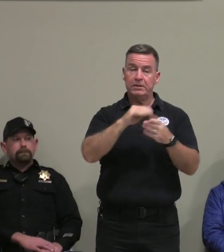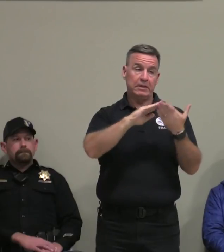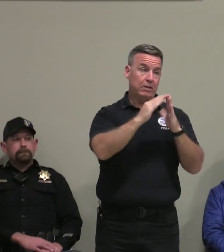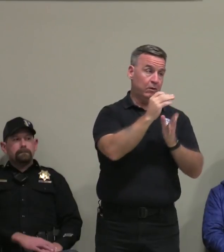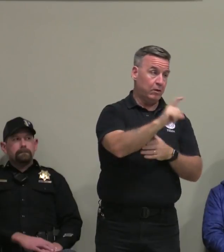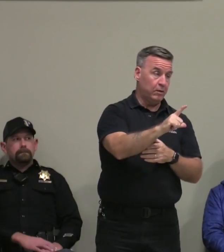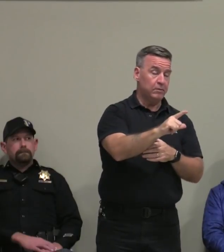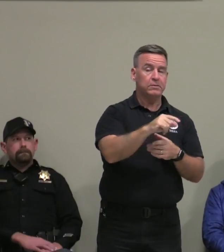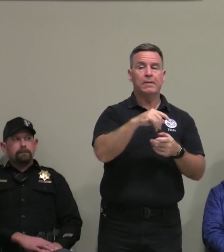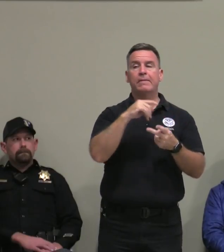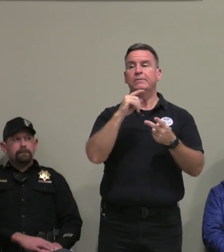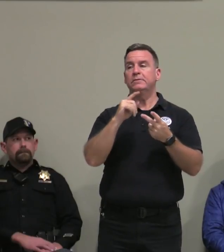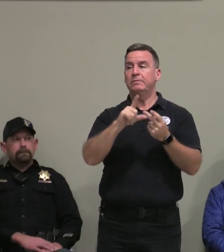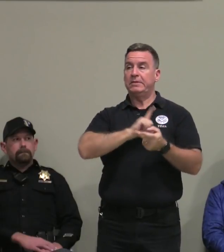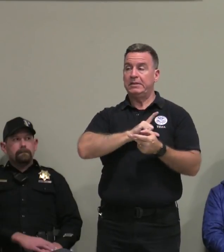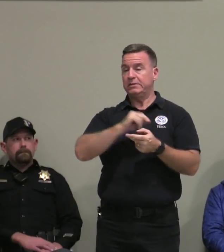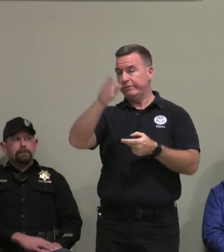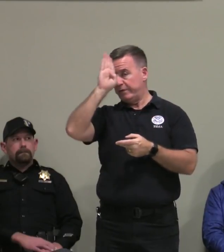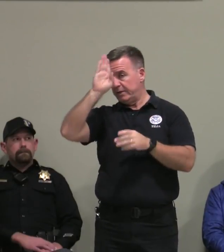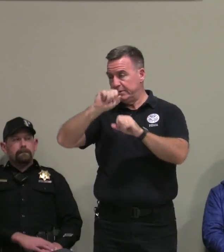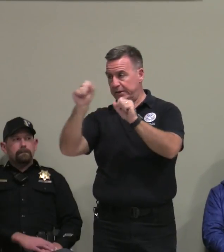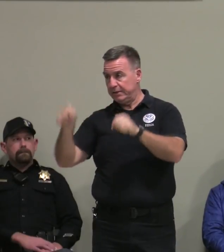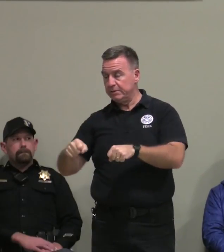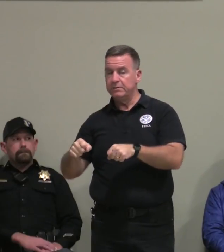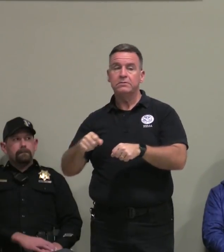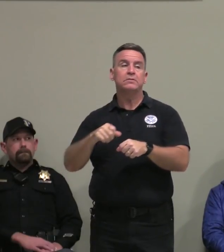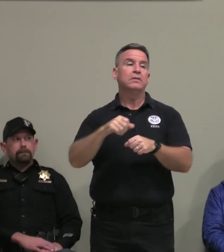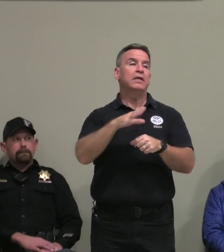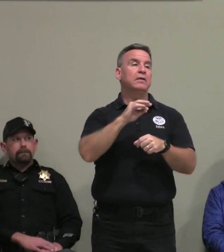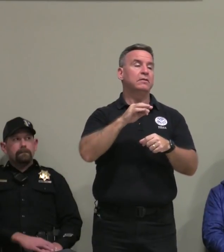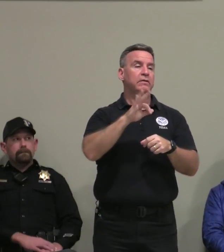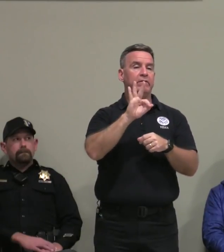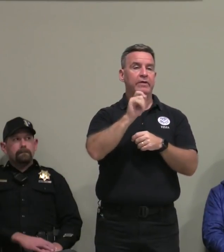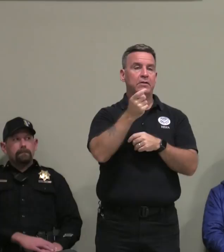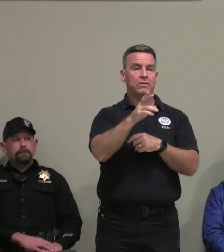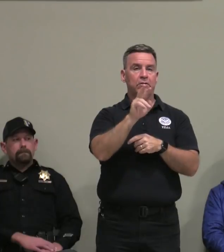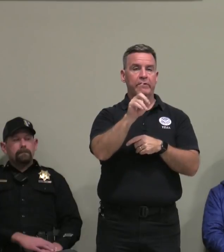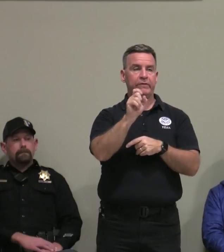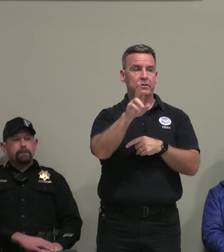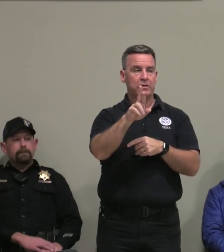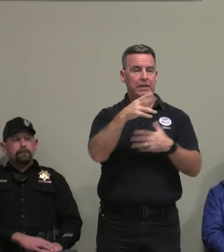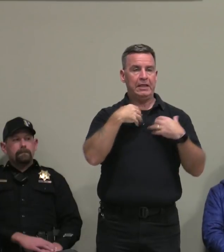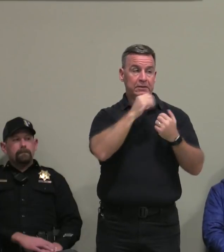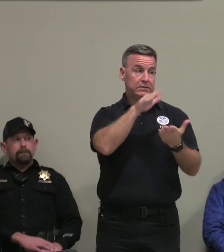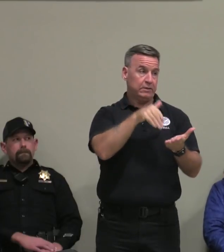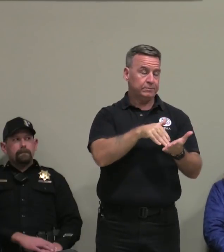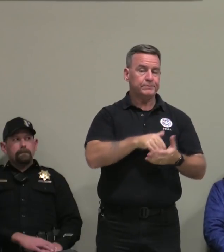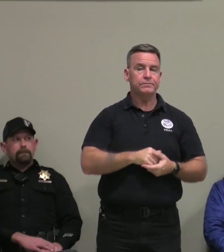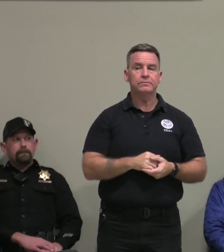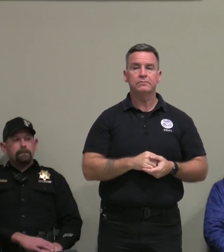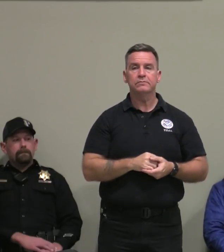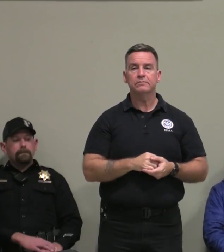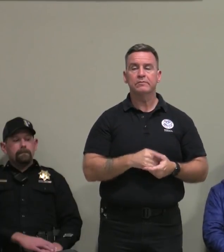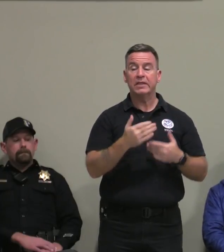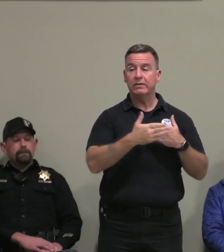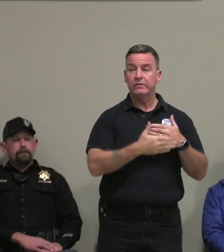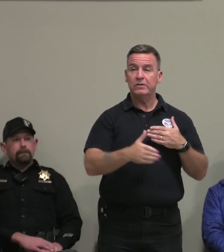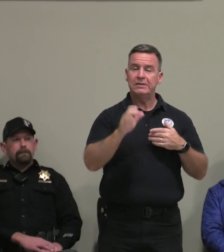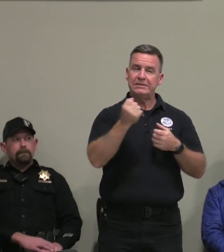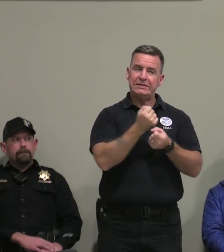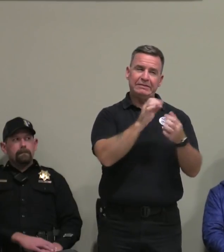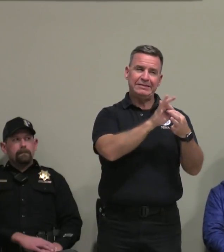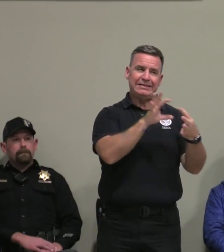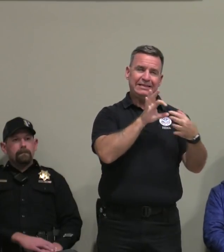hall, police and fire stations, and to the Feather River Health Center. Going forward, we need to safely